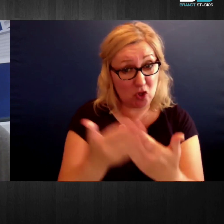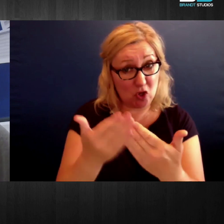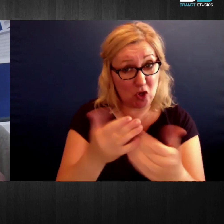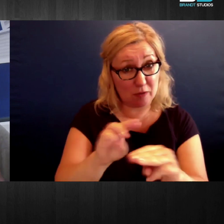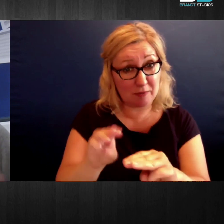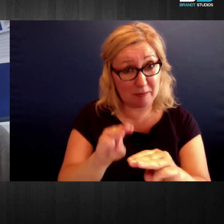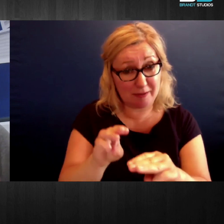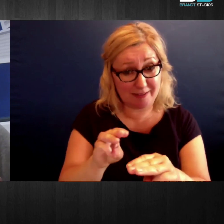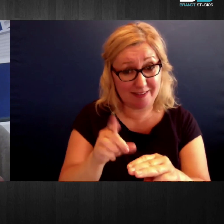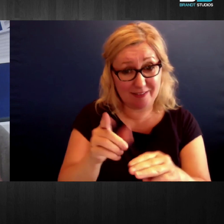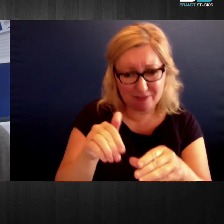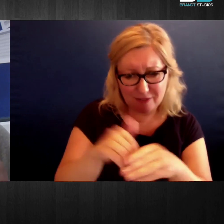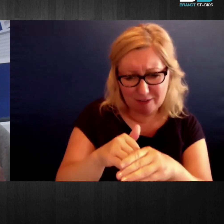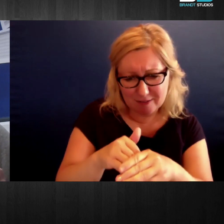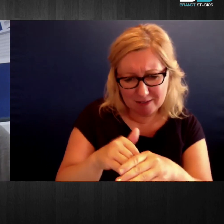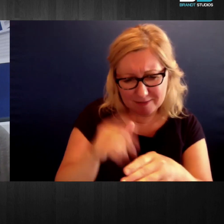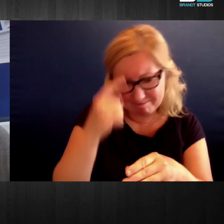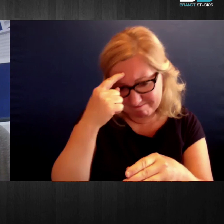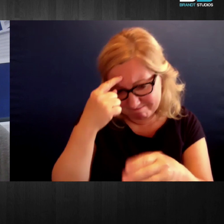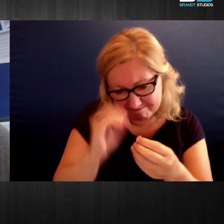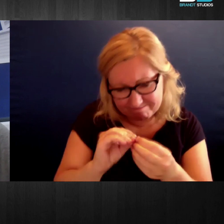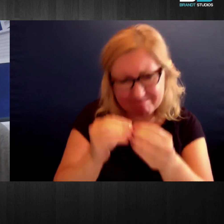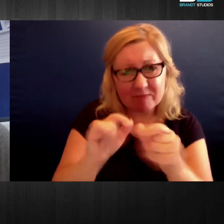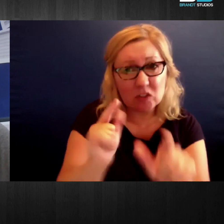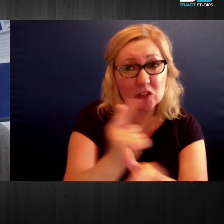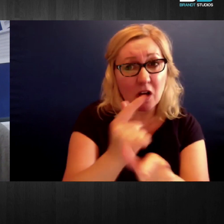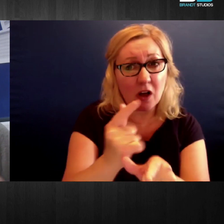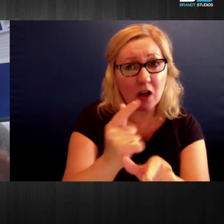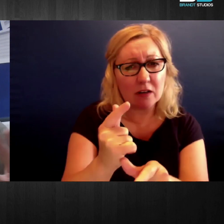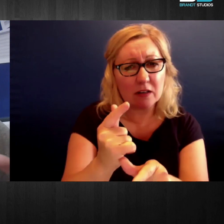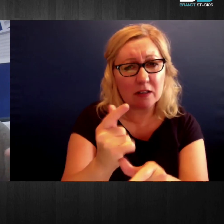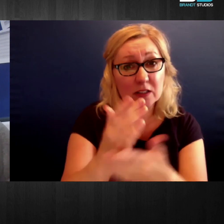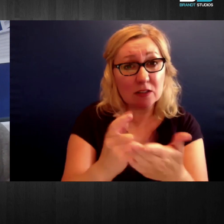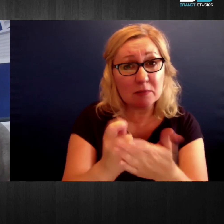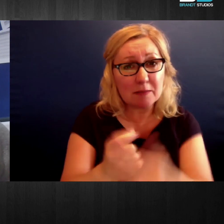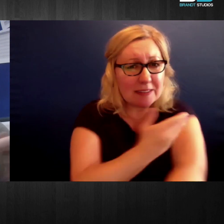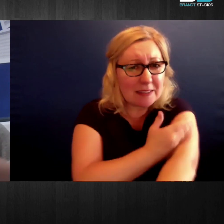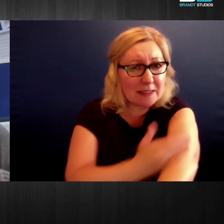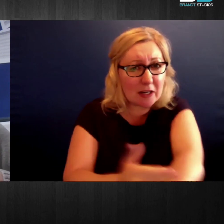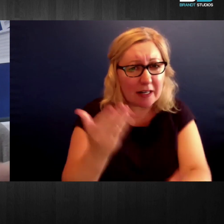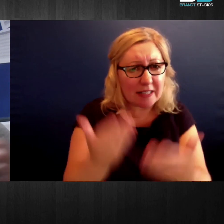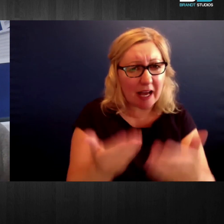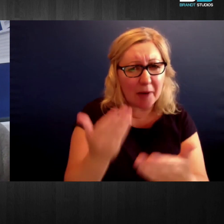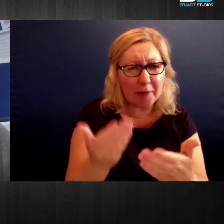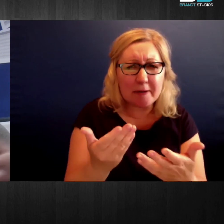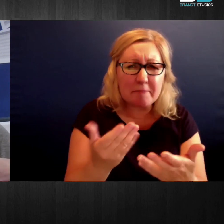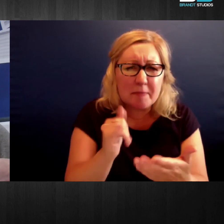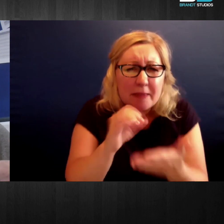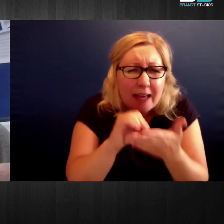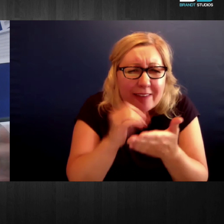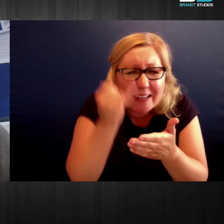just starts off with an idea, a very kind of basic idea, and then you're just almost like pulling a thread or something. You're just kind of seeing